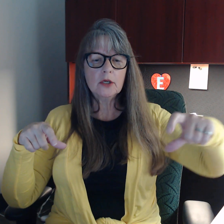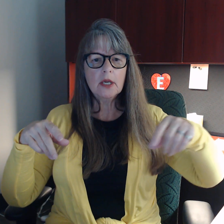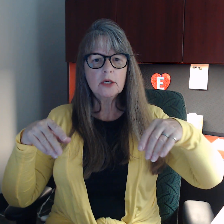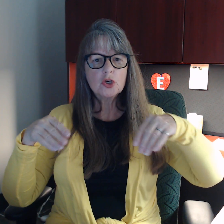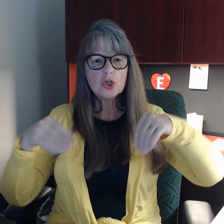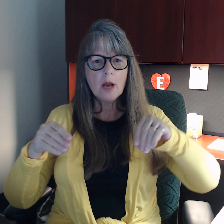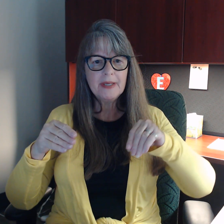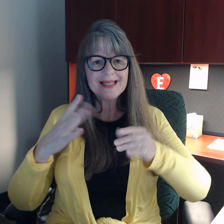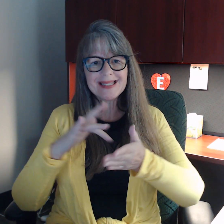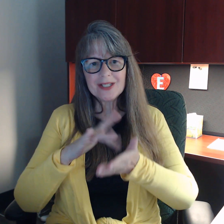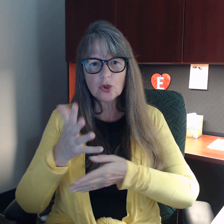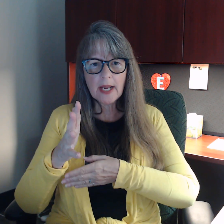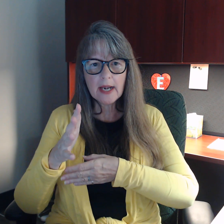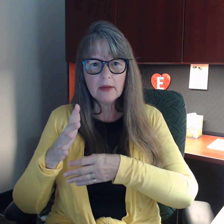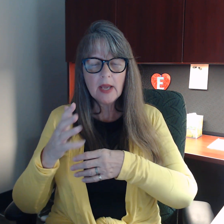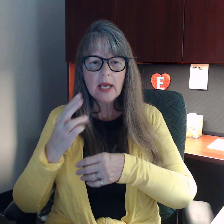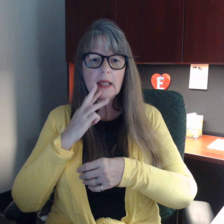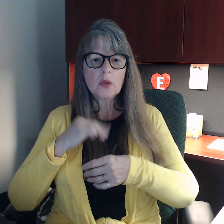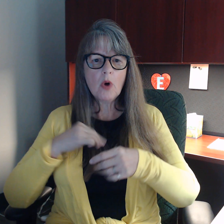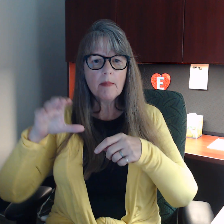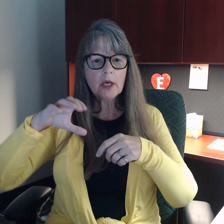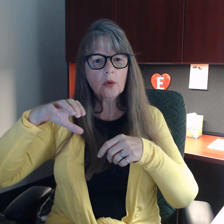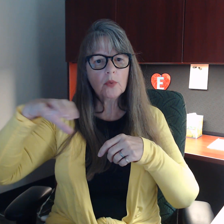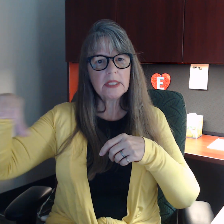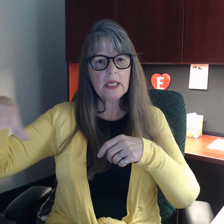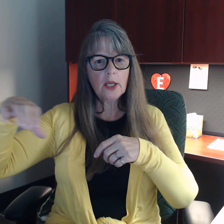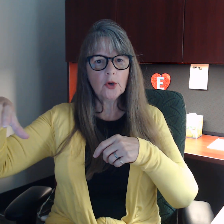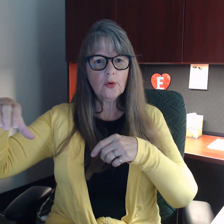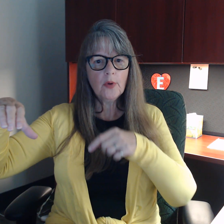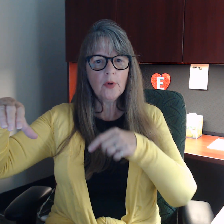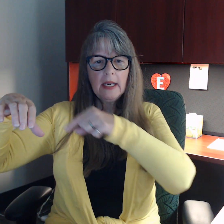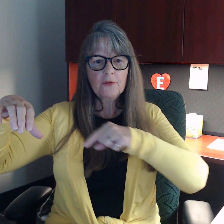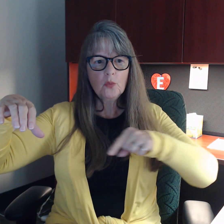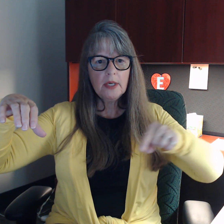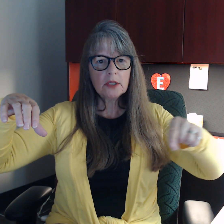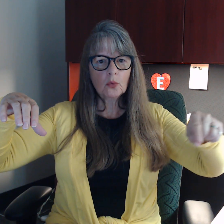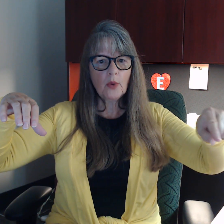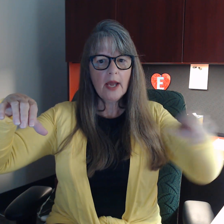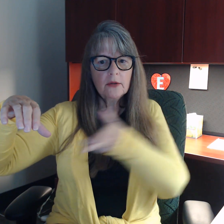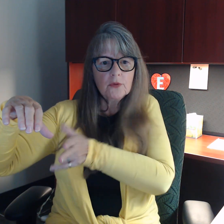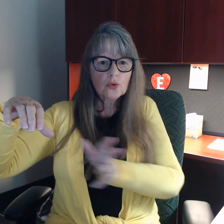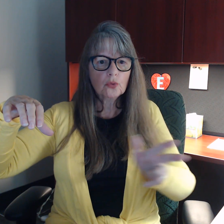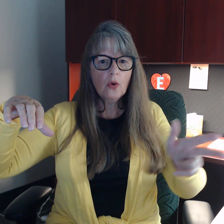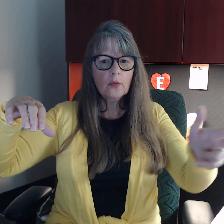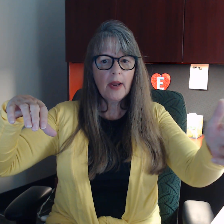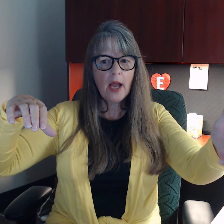a shopping center, kind of, like the Walmart was here, and if you went around, if you drove